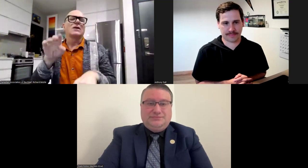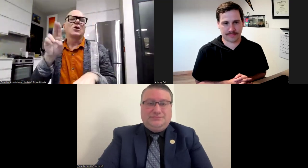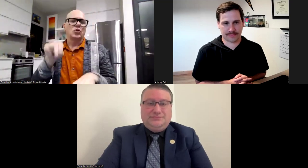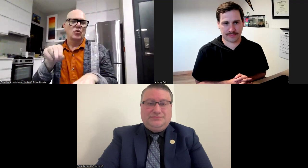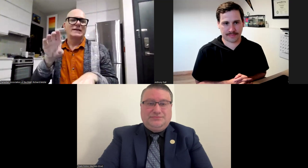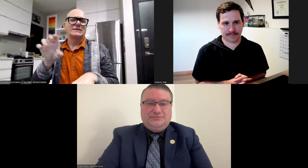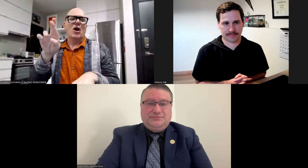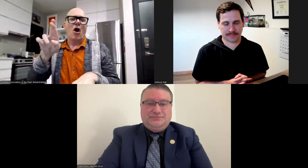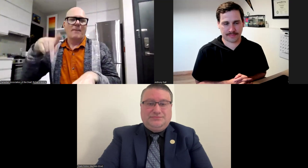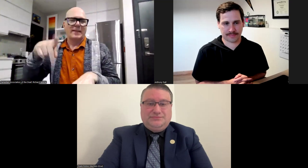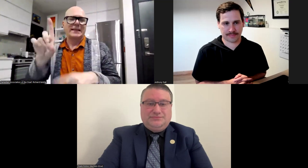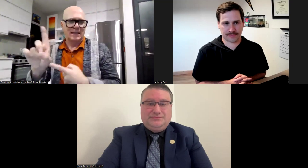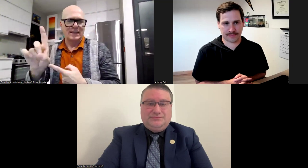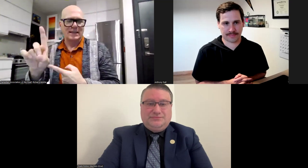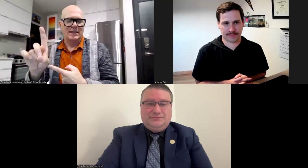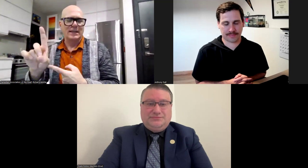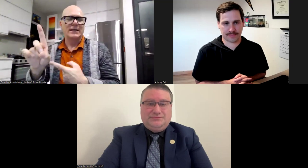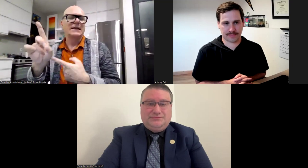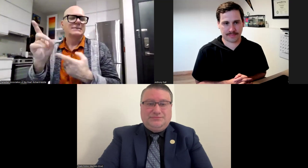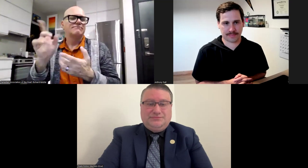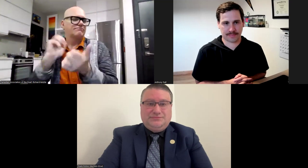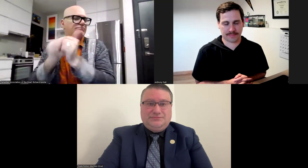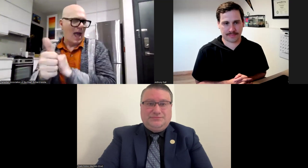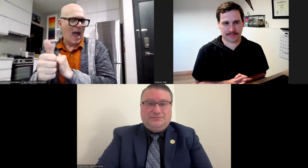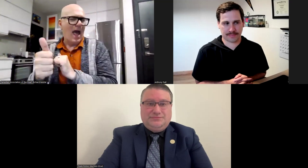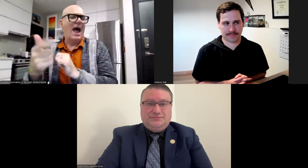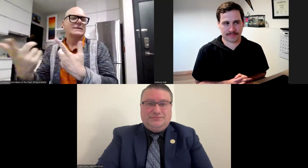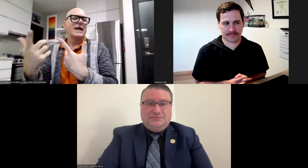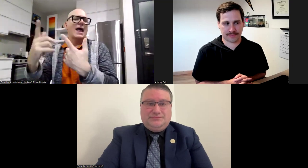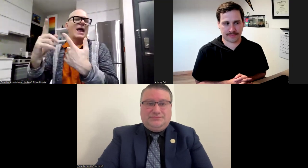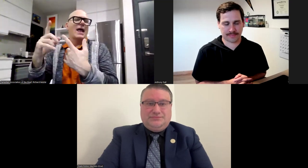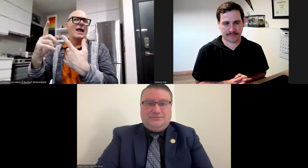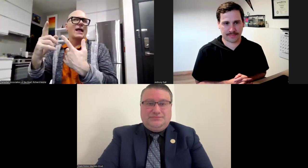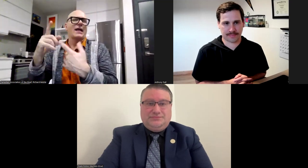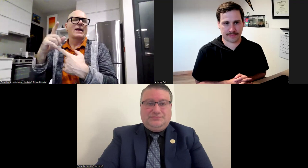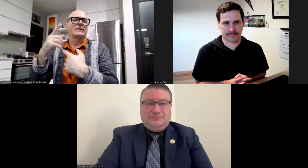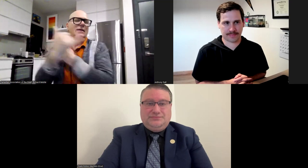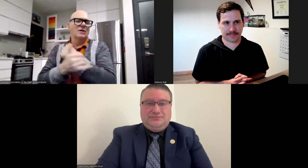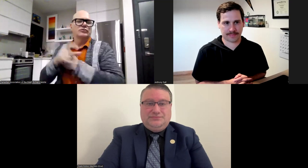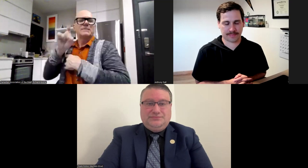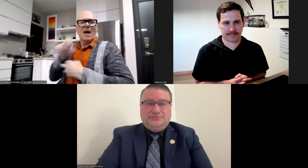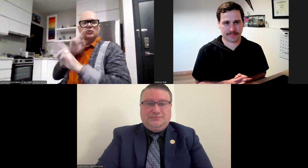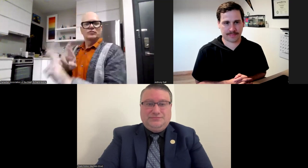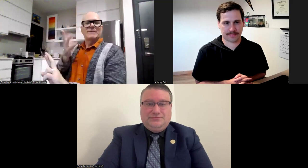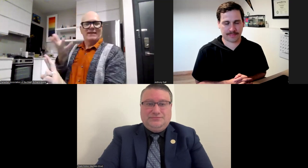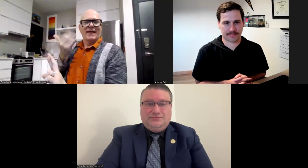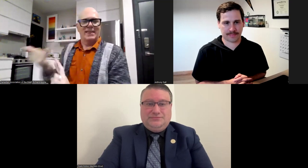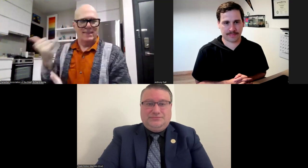on had reached a particular number, and that's the UN Convention on the Rights for People with Disabilities. And so that